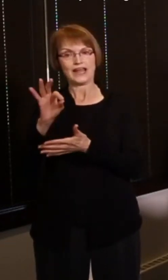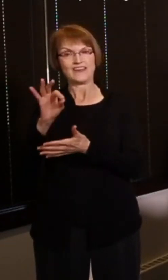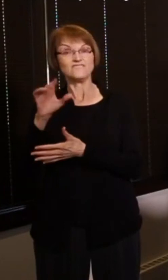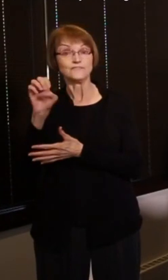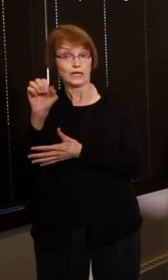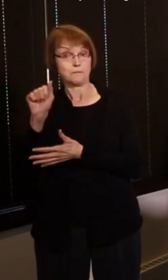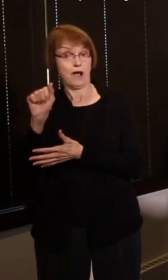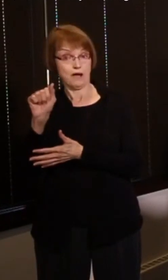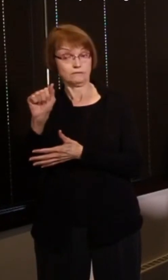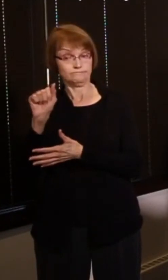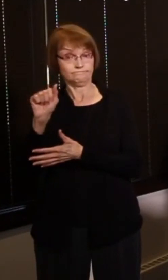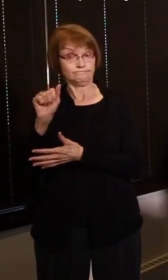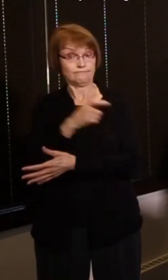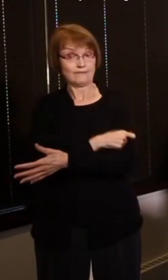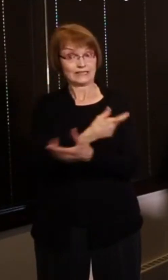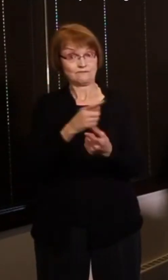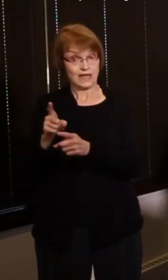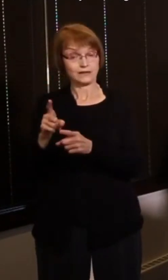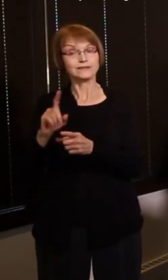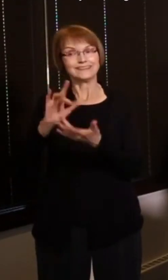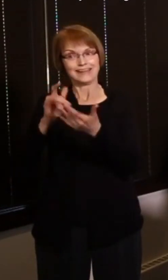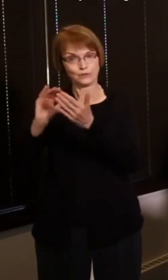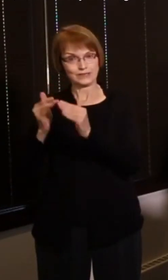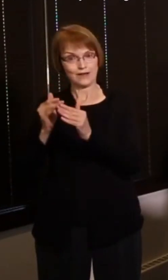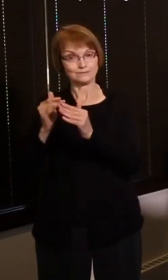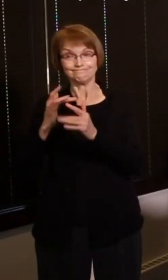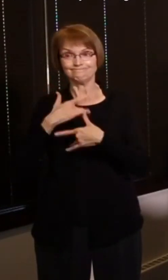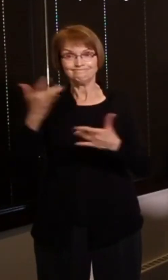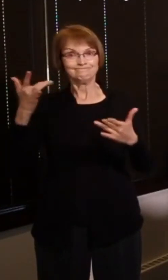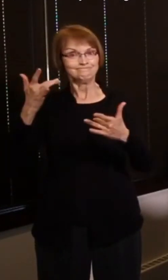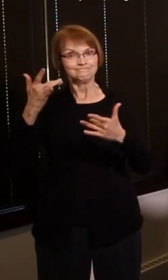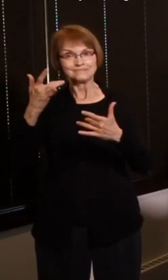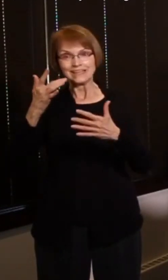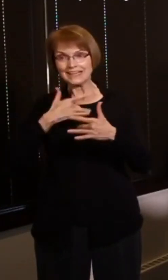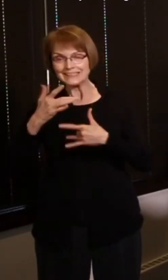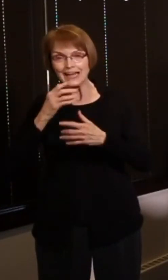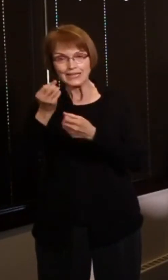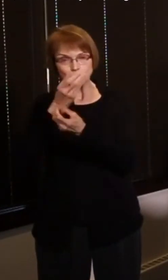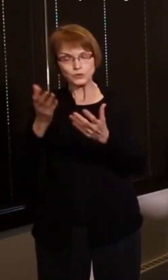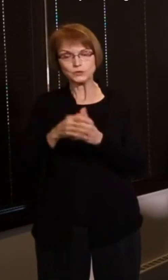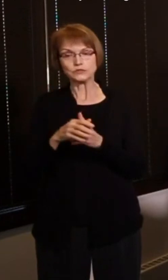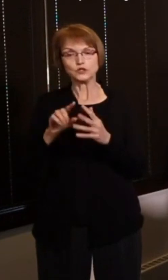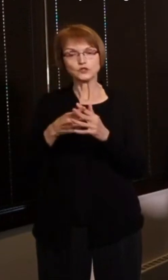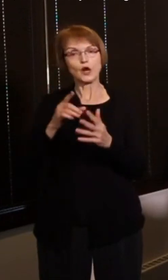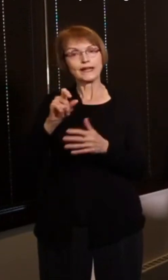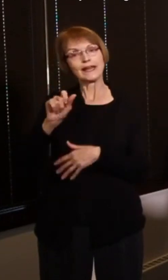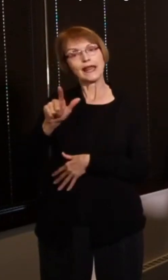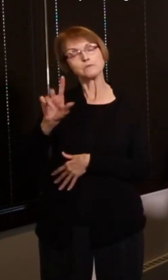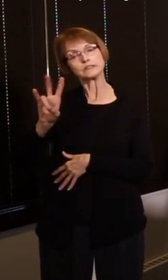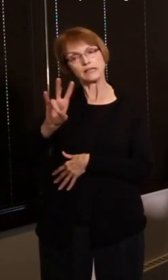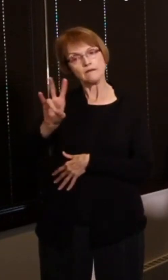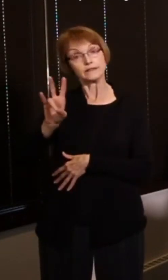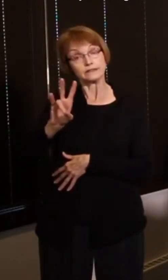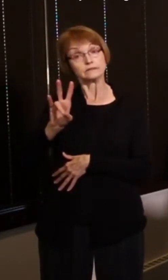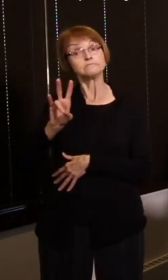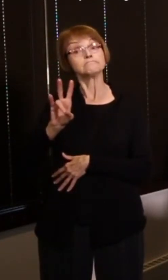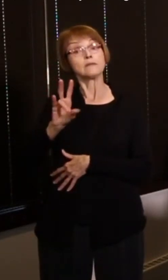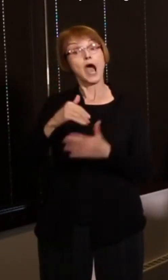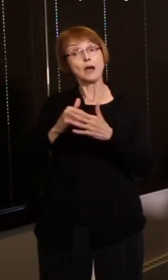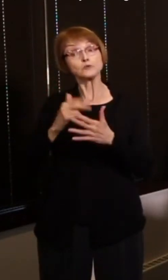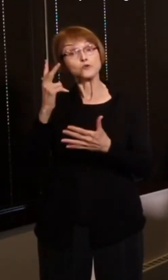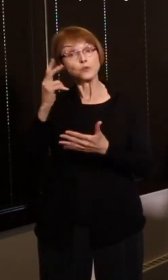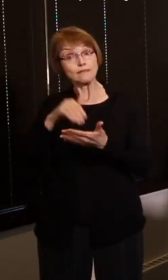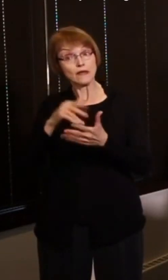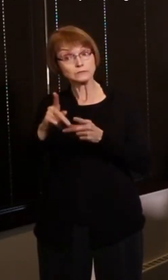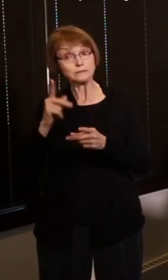vaccination event going on downtown, which is really exciting news. So starting April 7th, as many as 3,000 people a day can